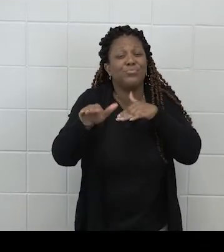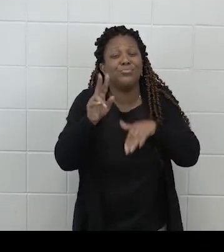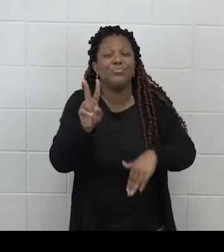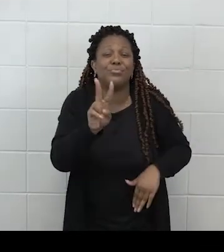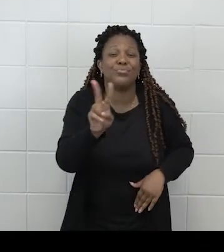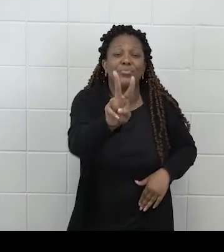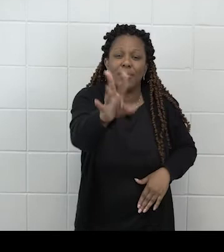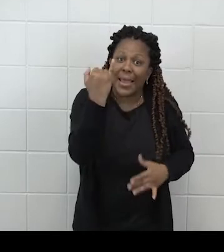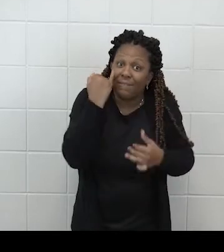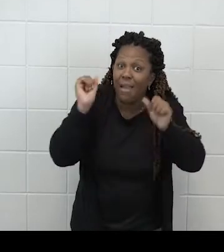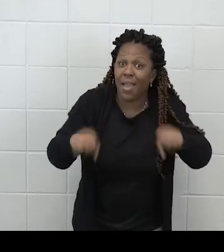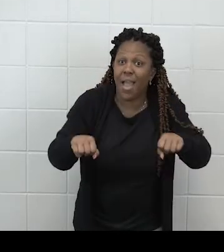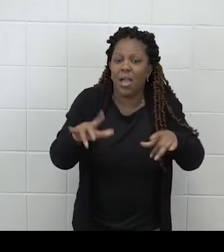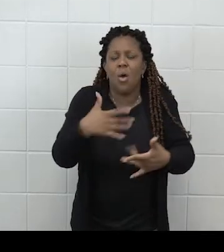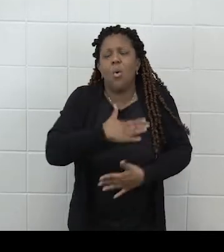I'd really appreciate it.